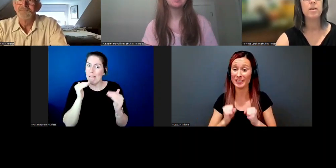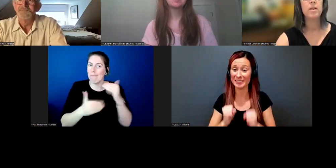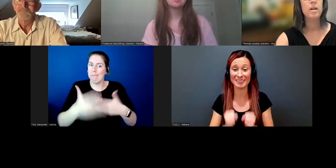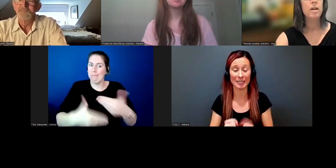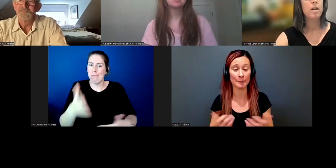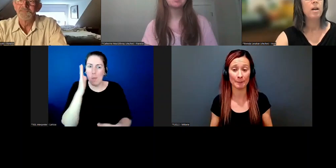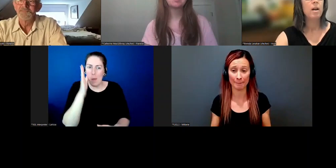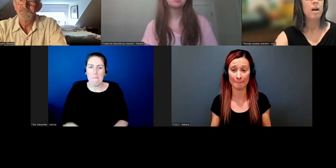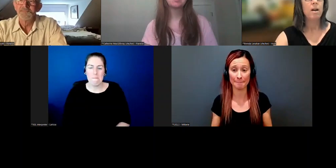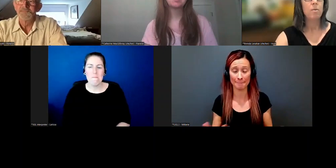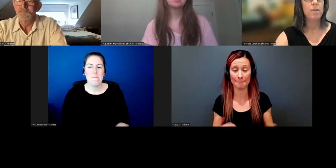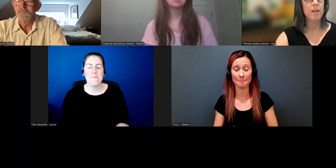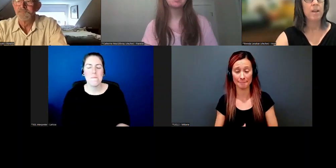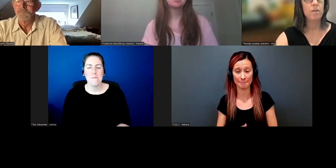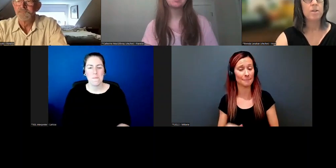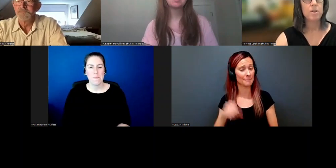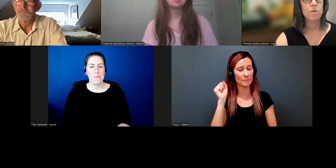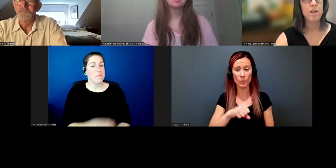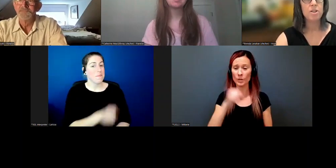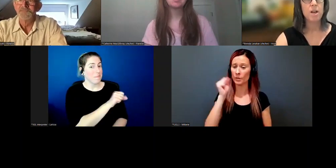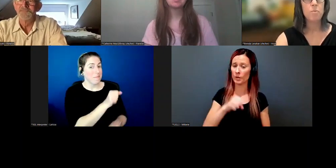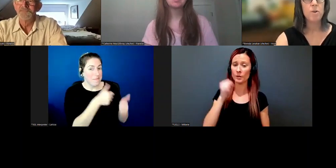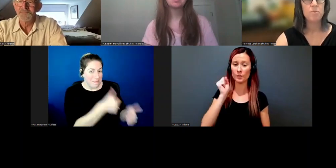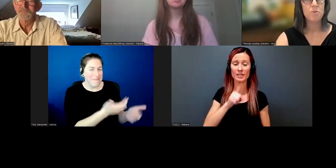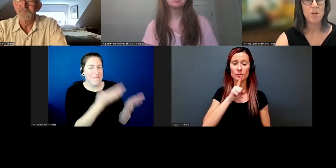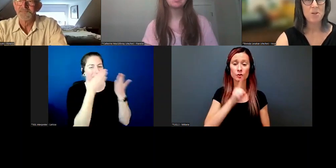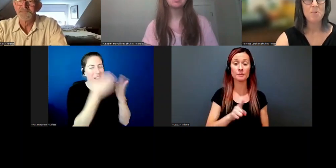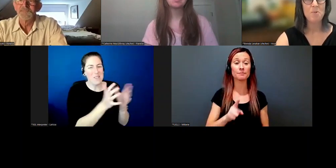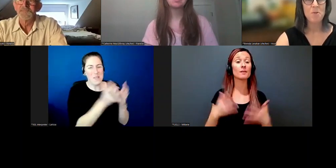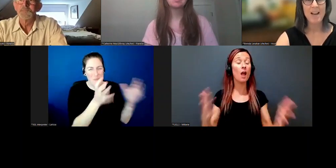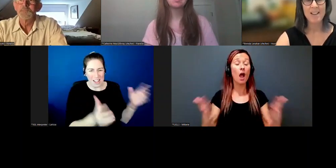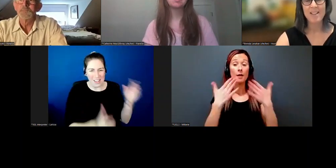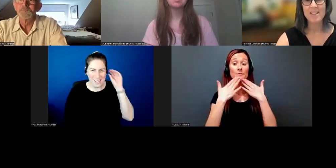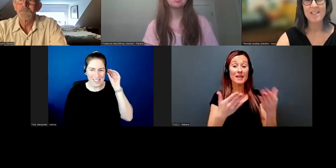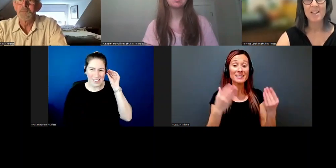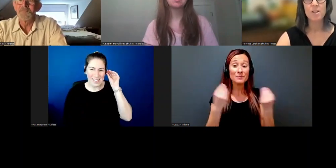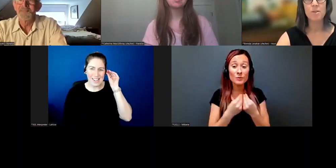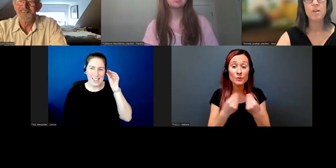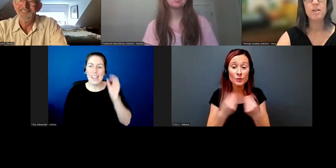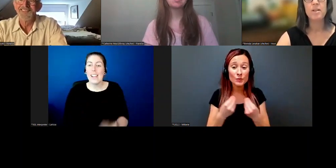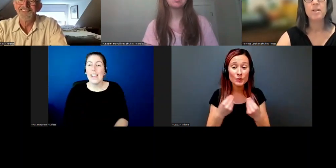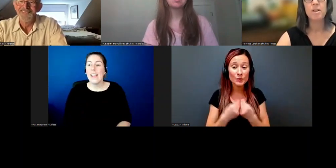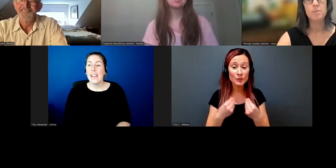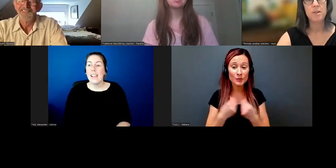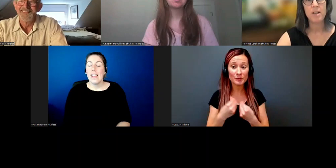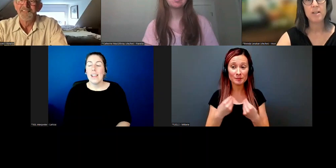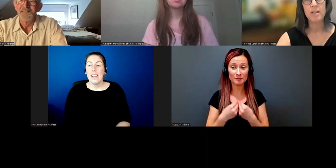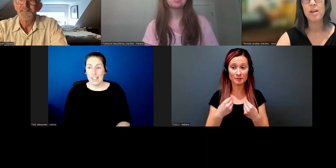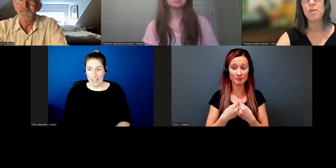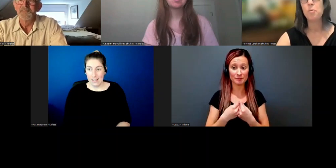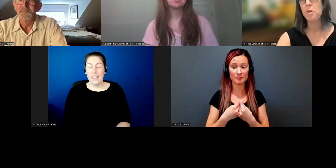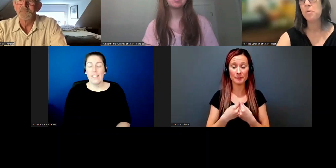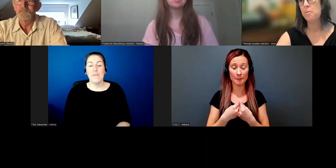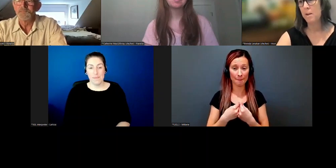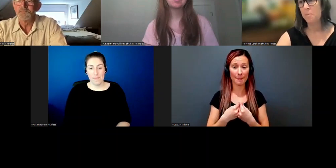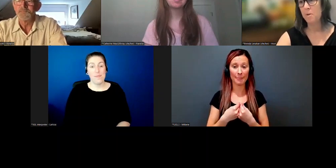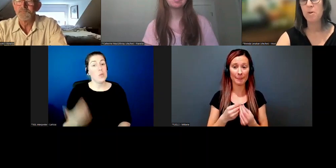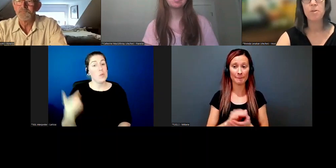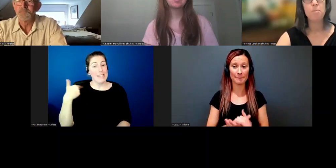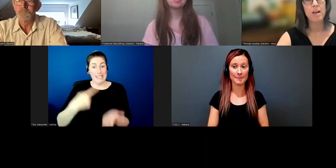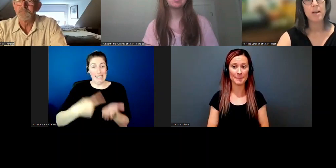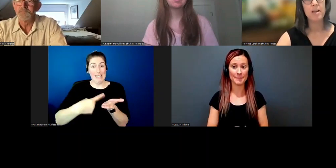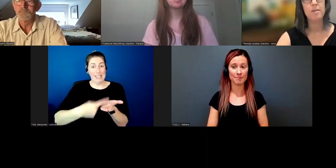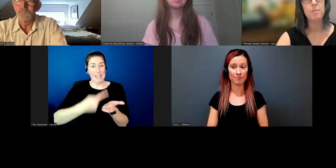absolutely. Well, thank you so much. We talked before we had this discussion, we talked about the idea that it might be